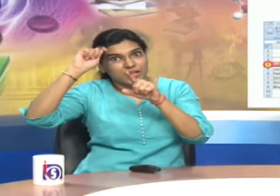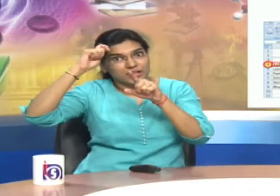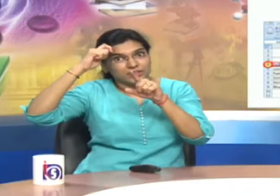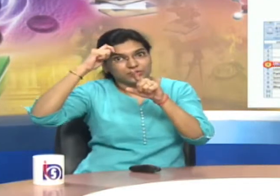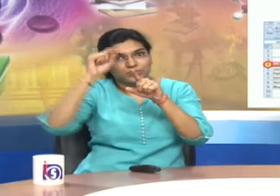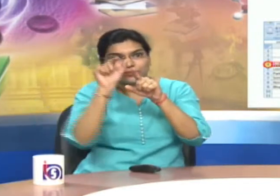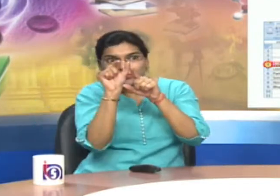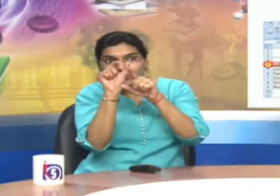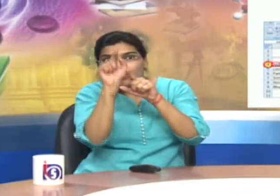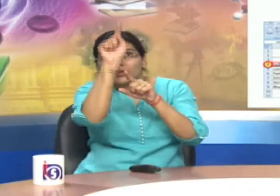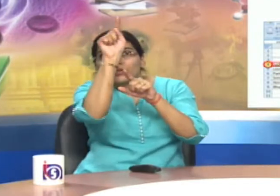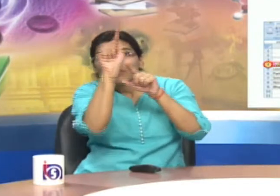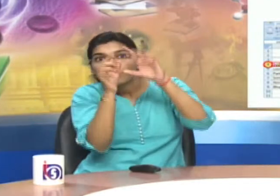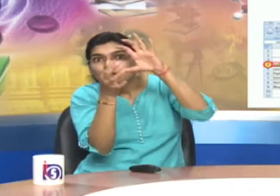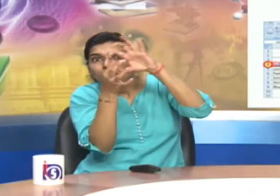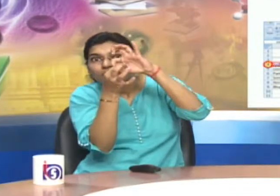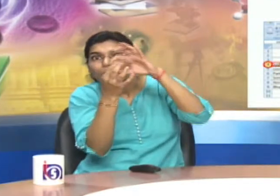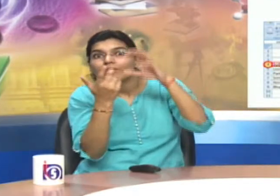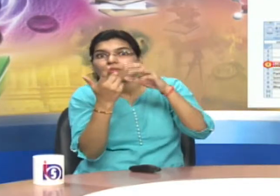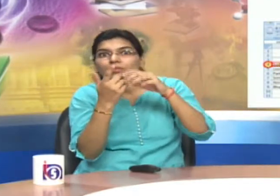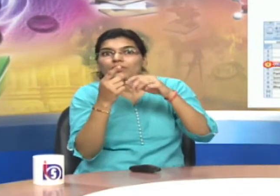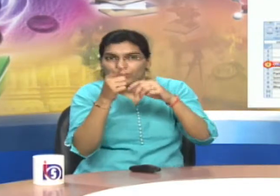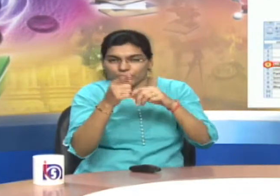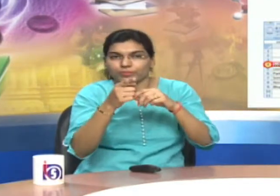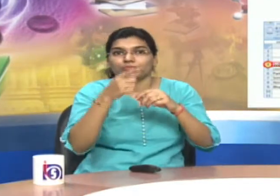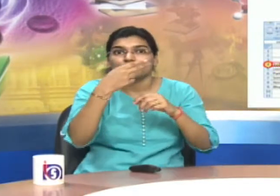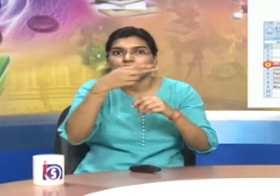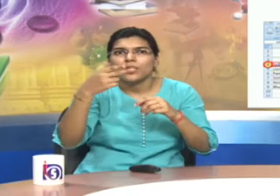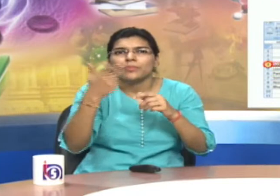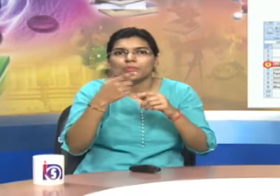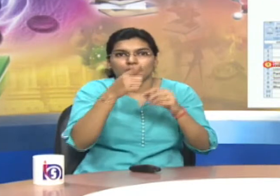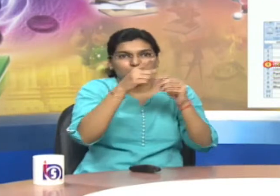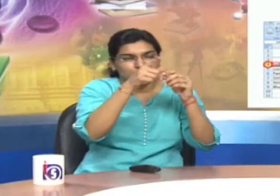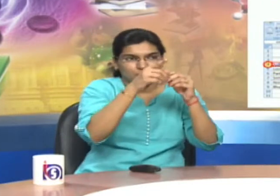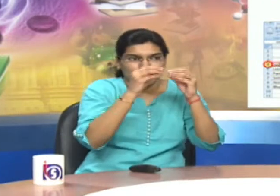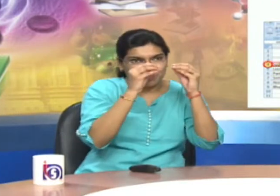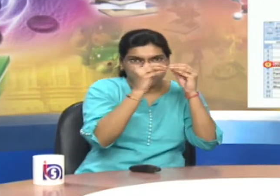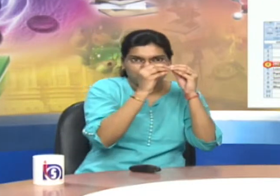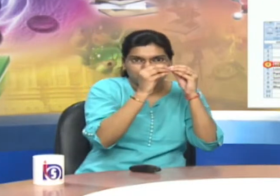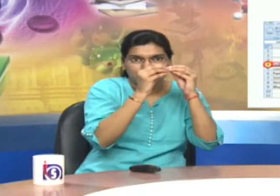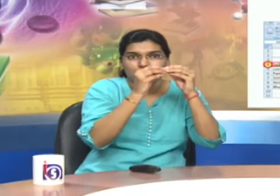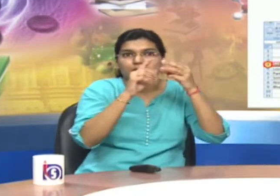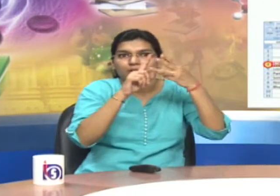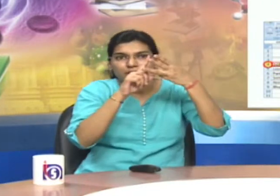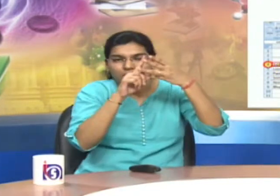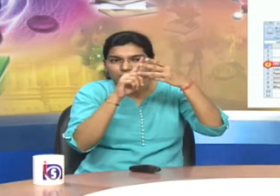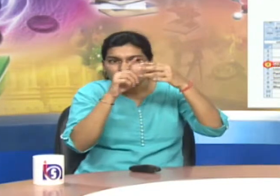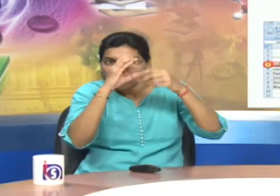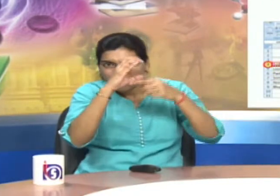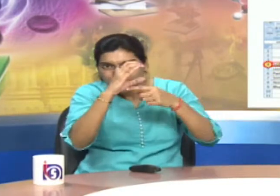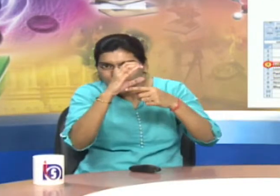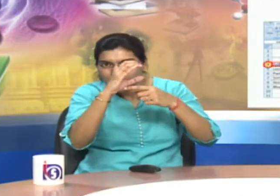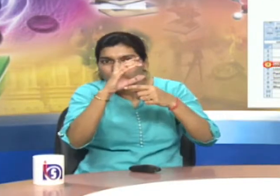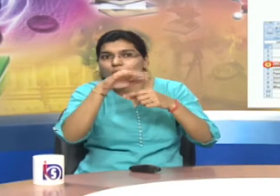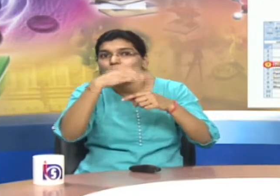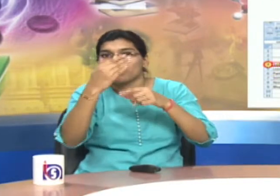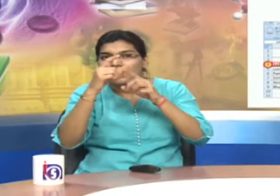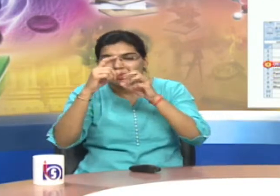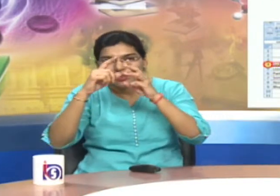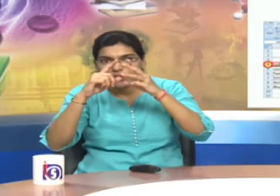English marks, and you want to find the average. So, the first beginning where the